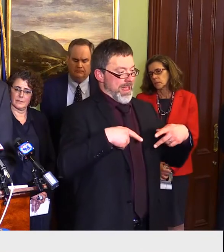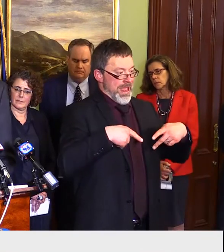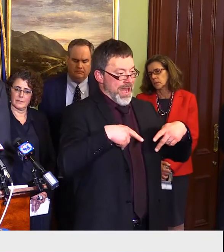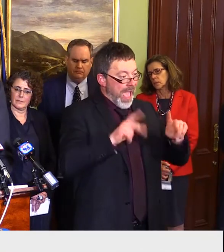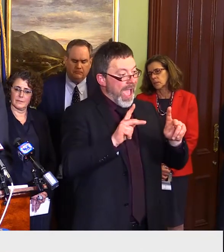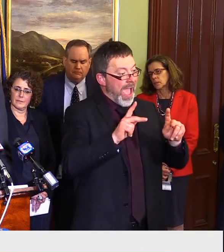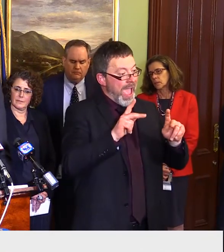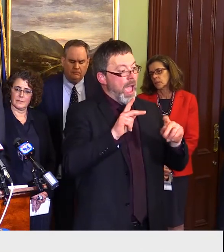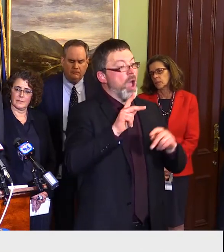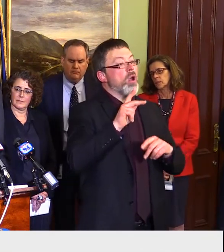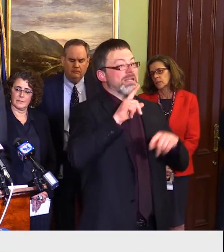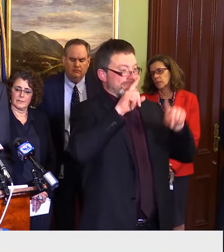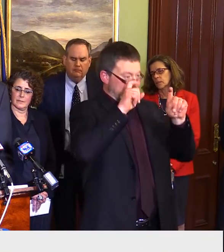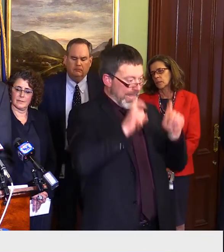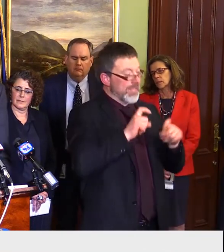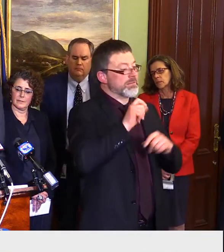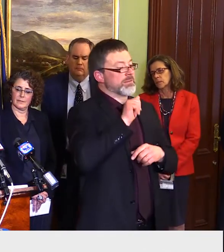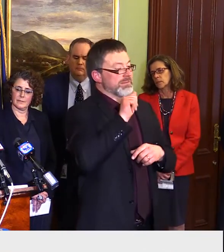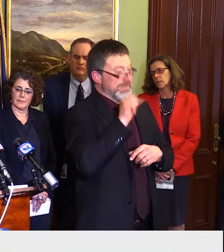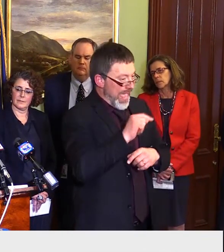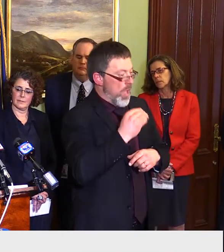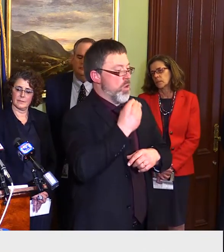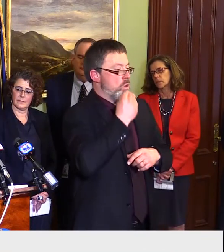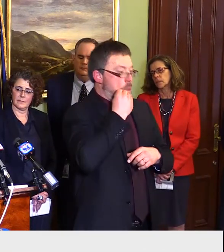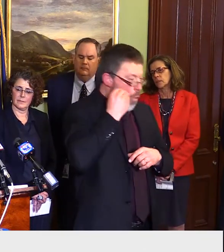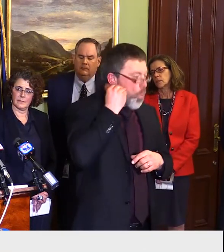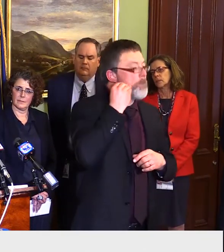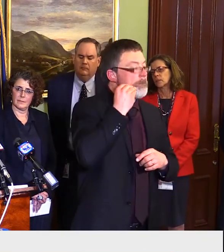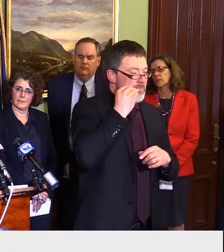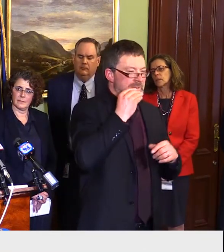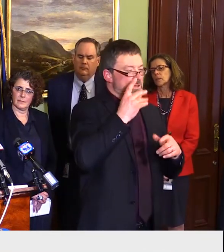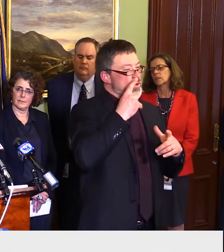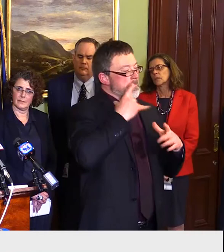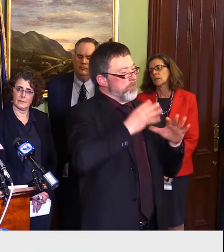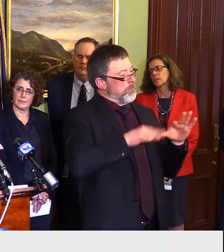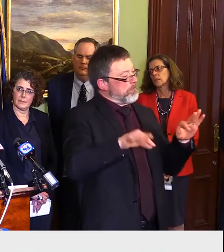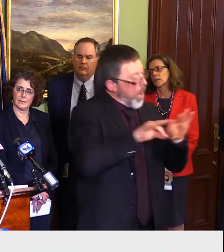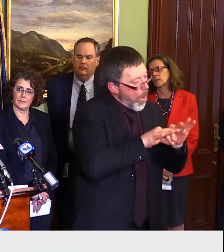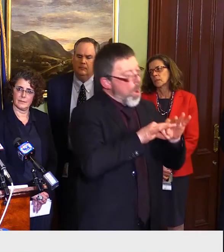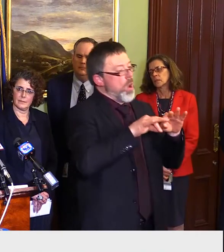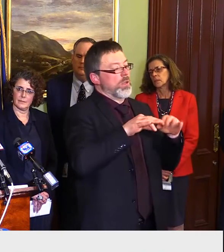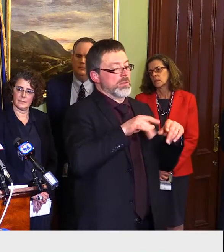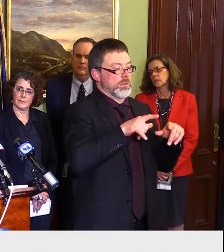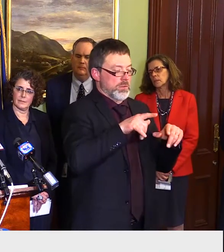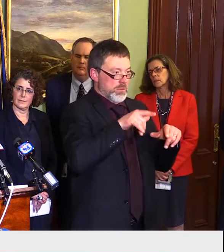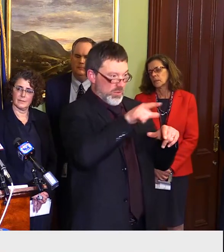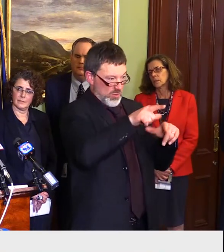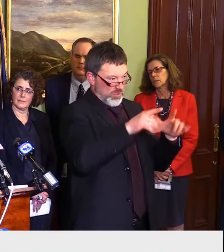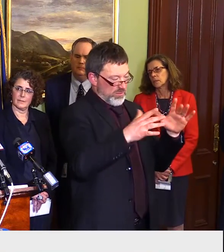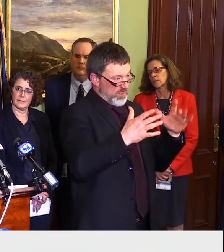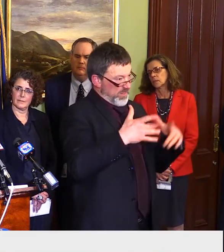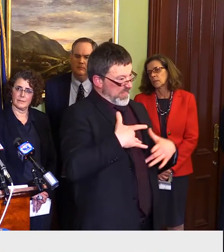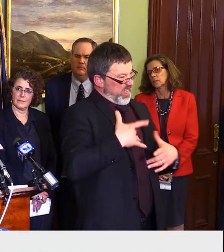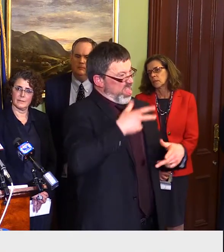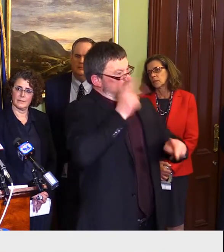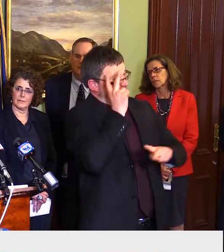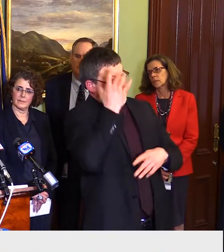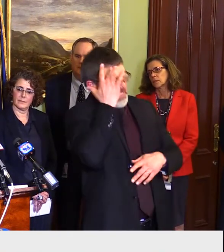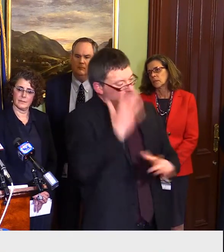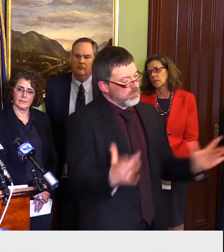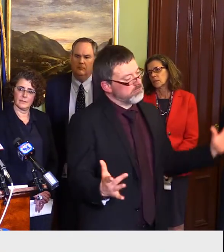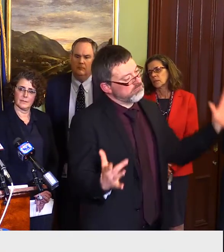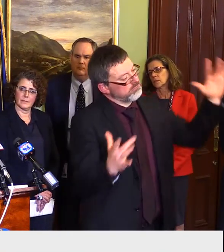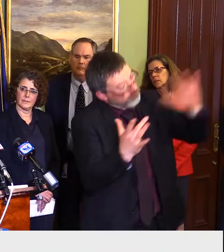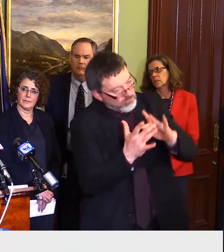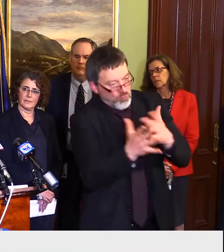And our ability to do that is going to be very much expanded, in the next several days, based on